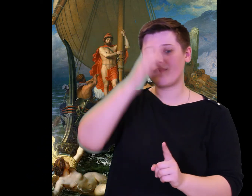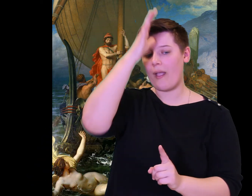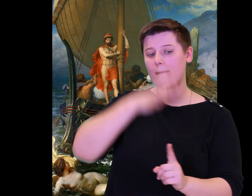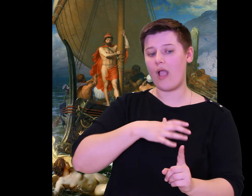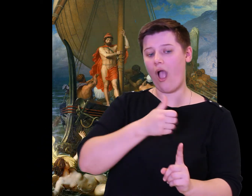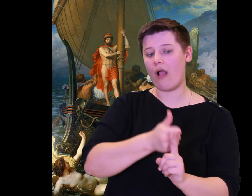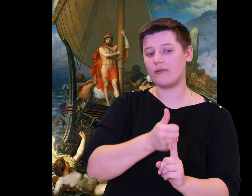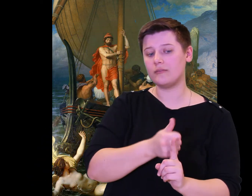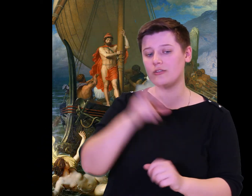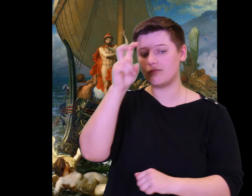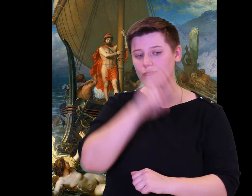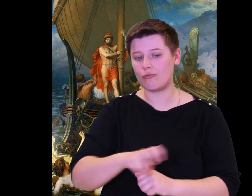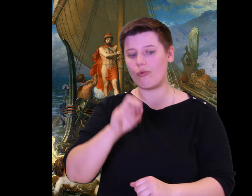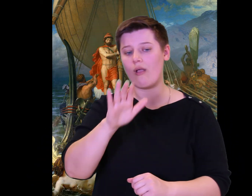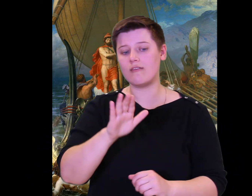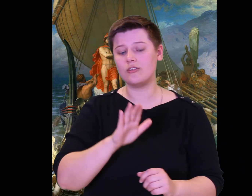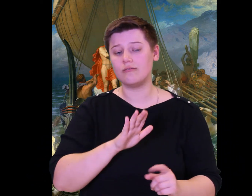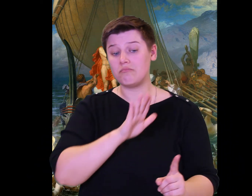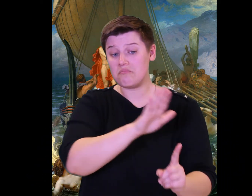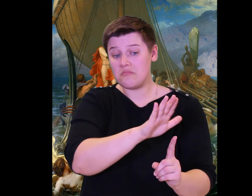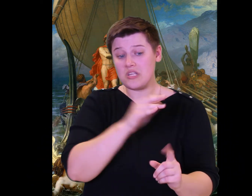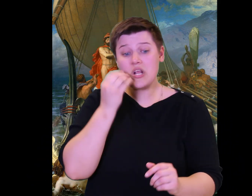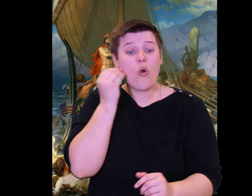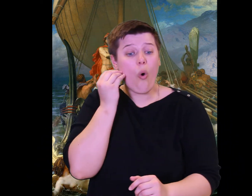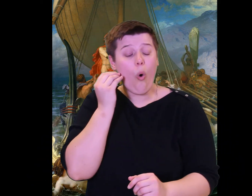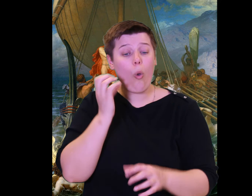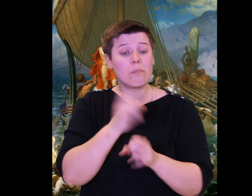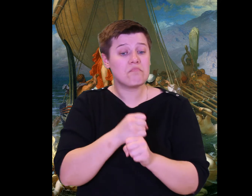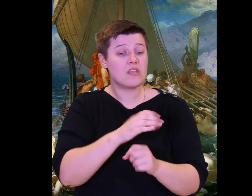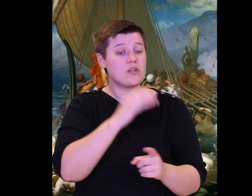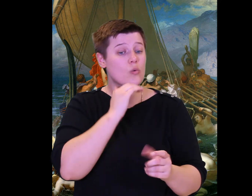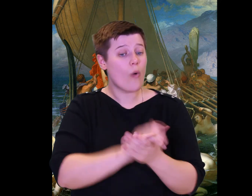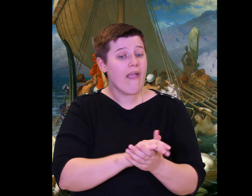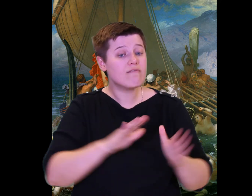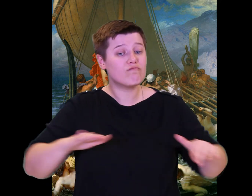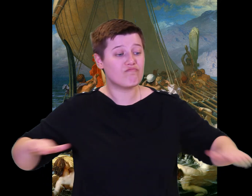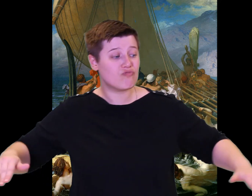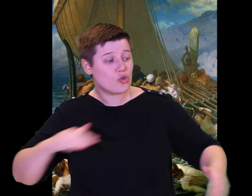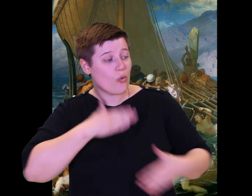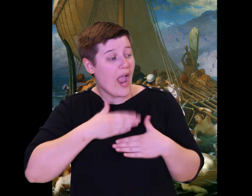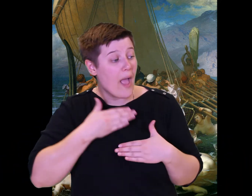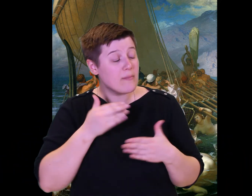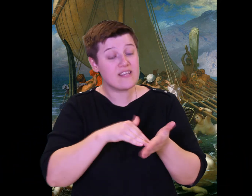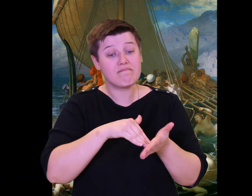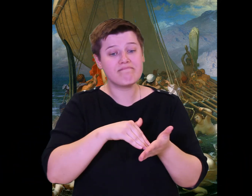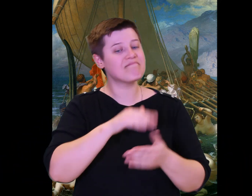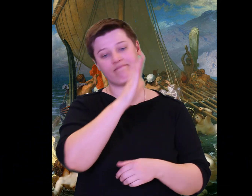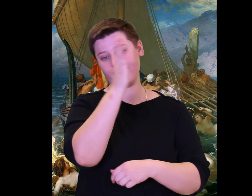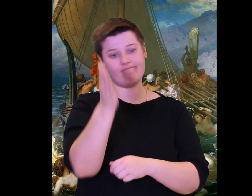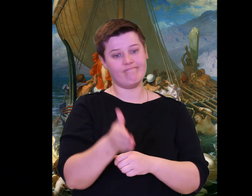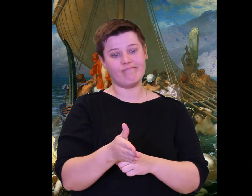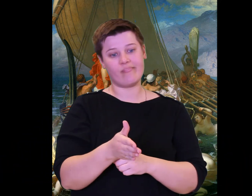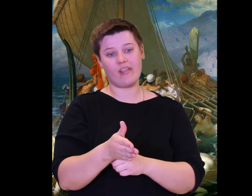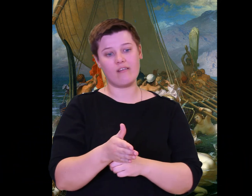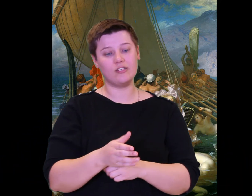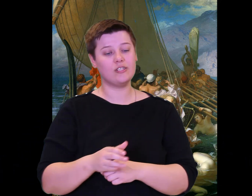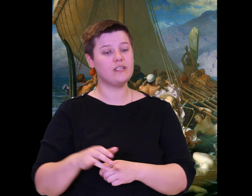Eat now and stay here drinking wine all day. At dawn sail on. I will explain your route